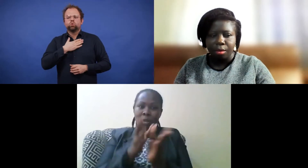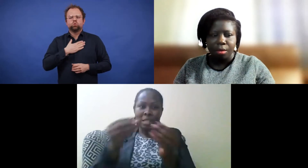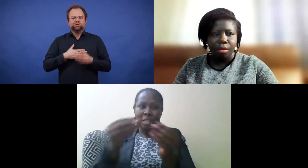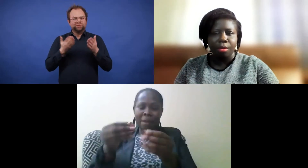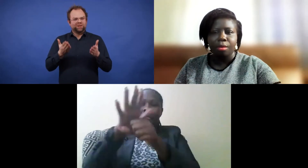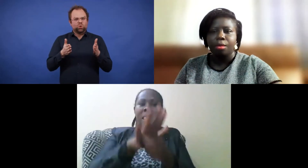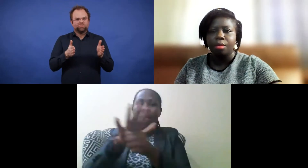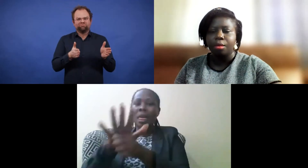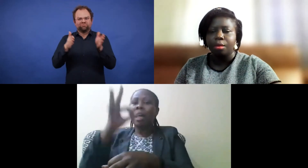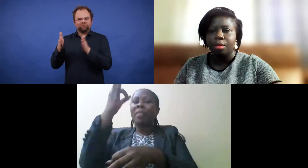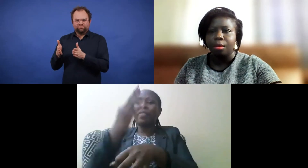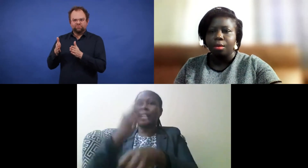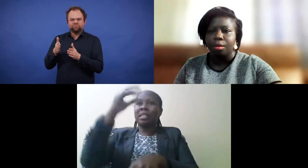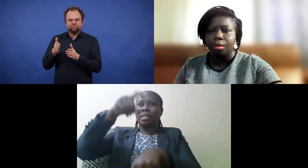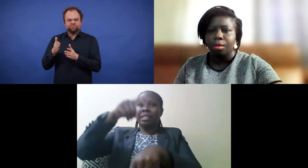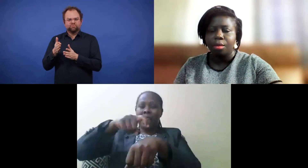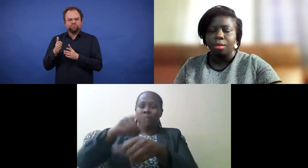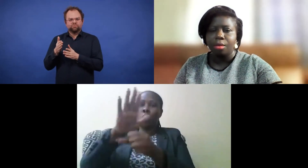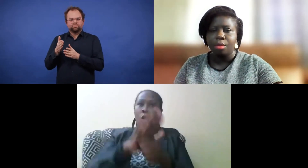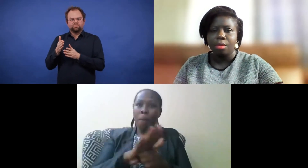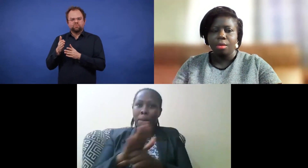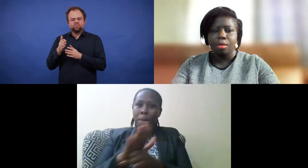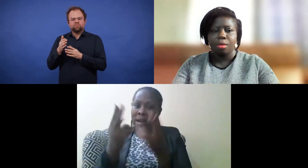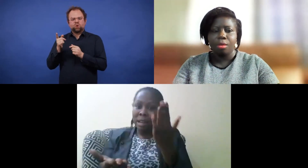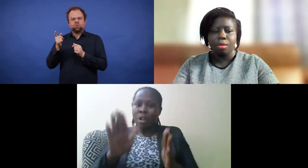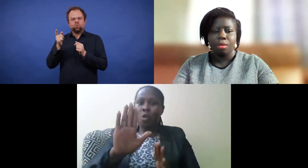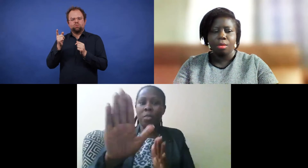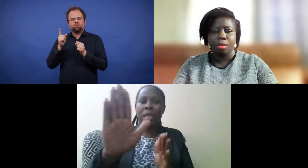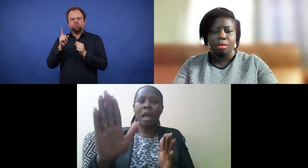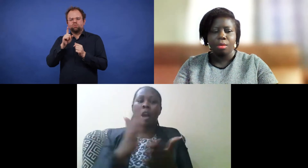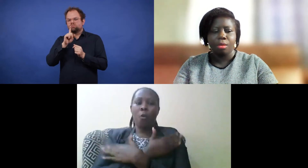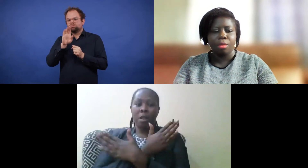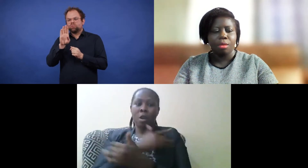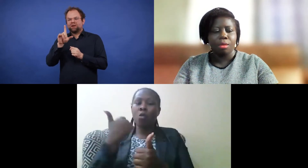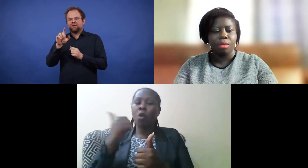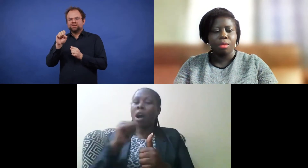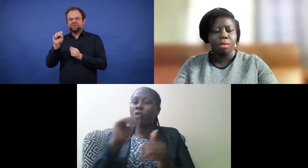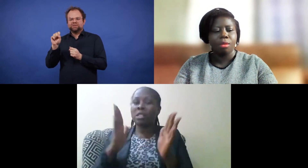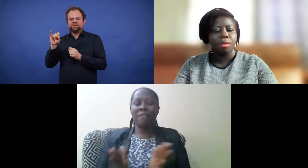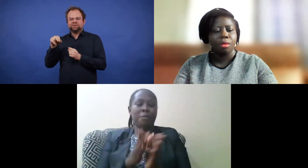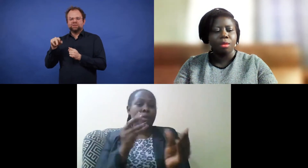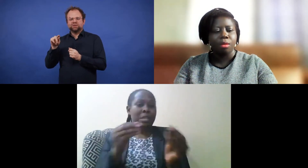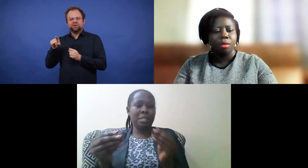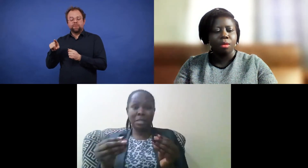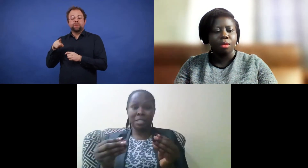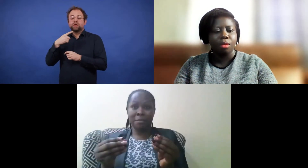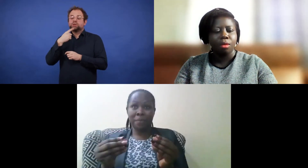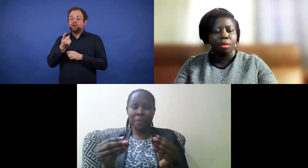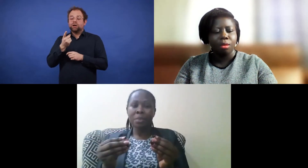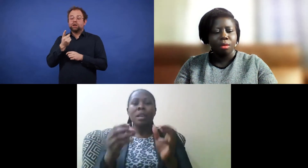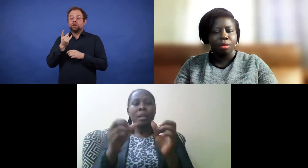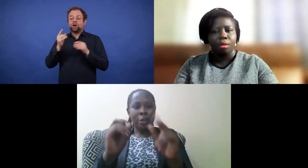with disabilities are oppressed, and many times they don't participate in their political